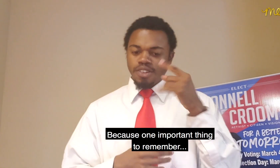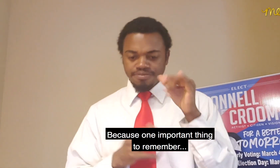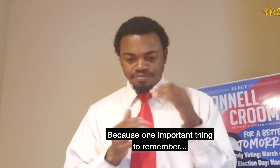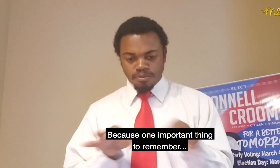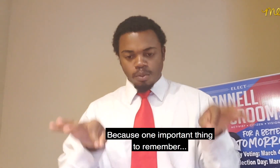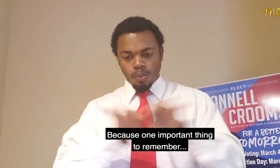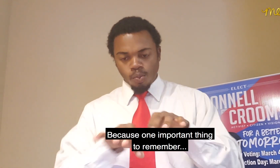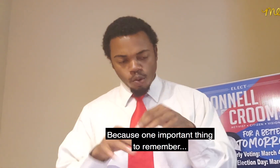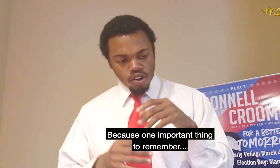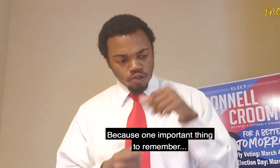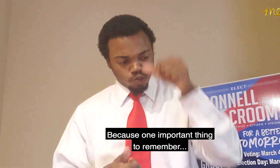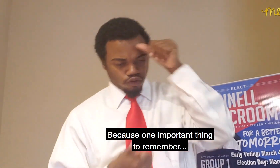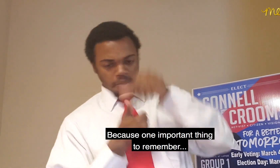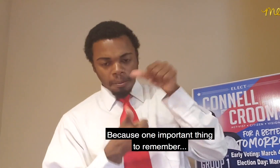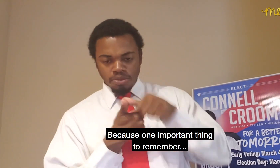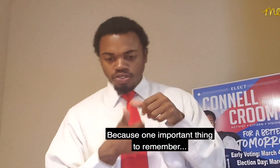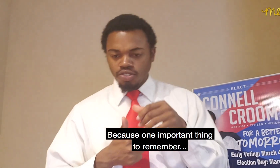Because one important thing to remember